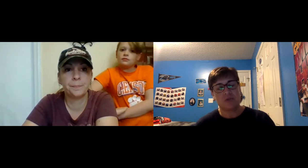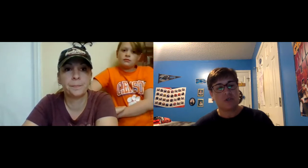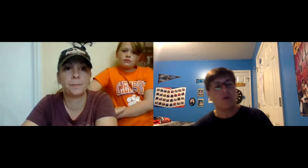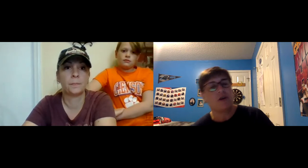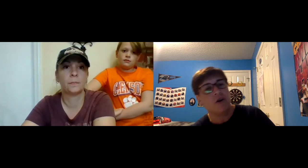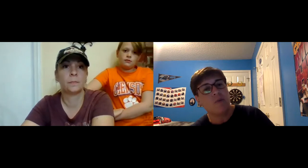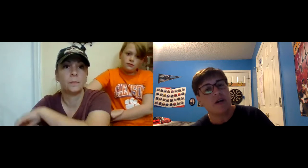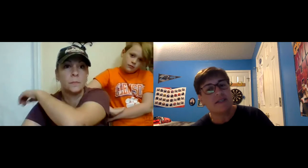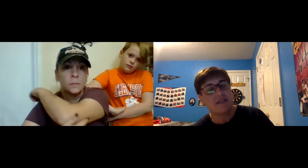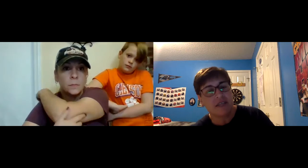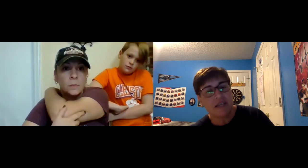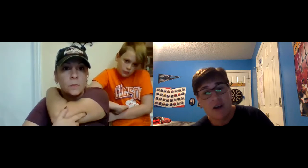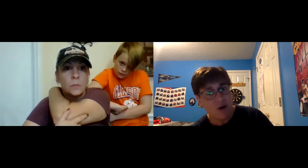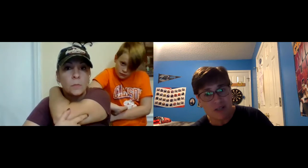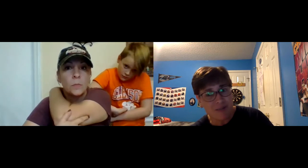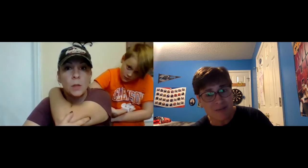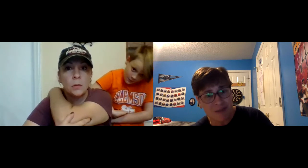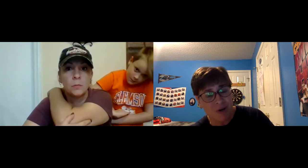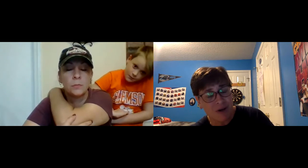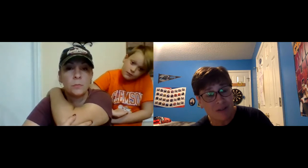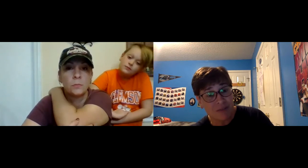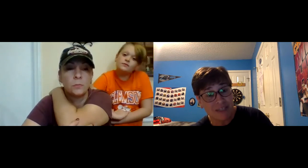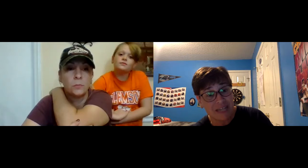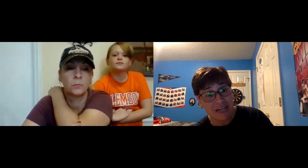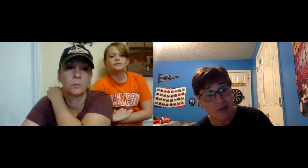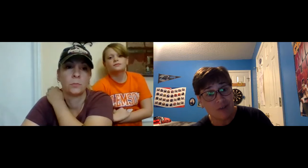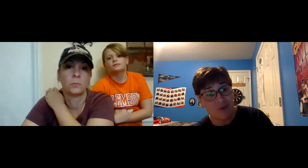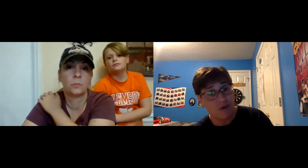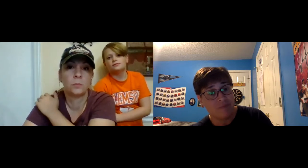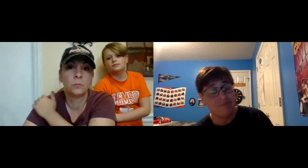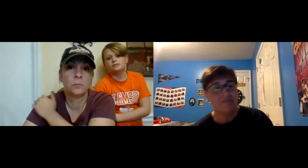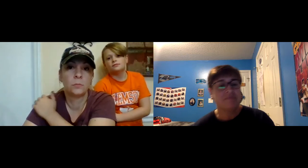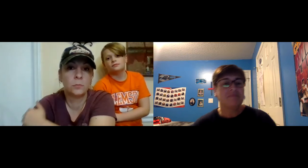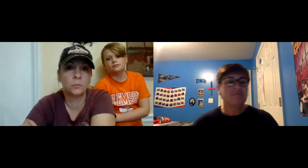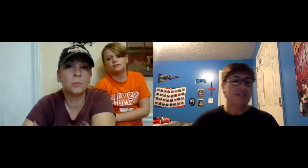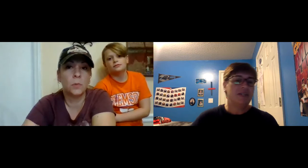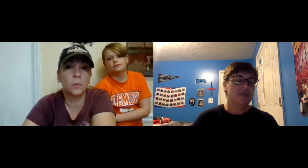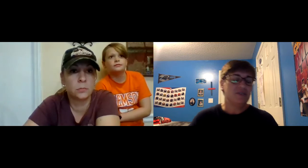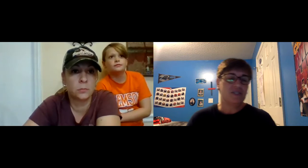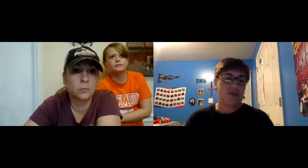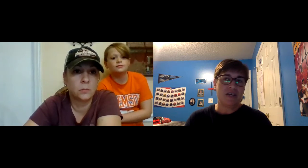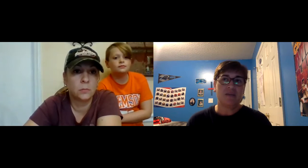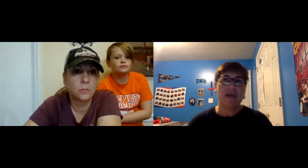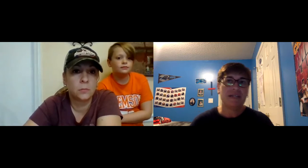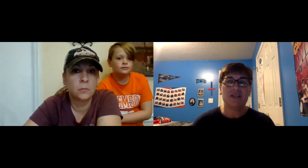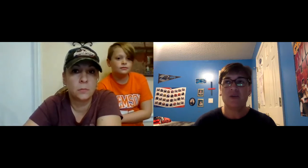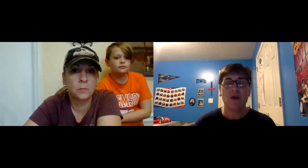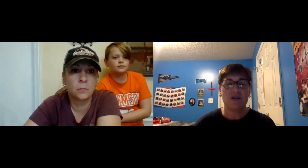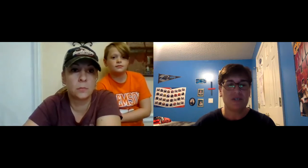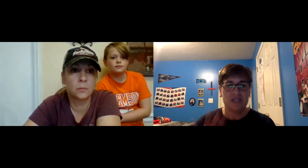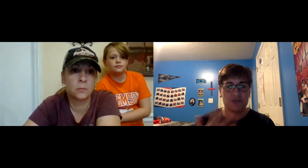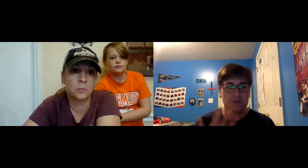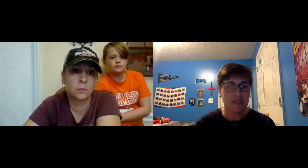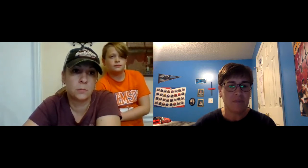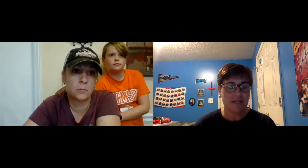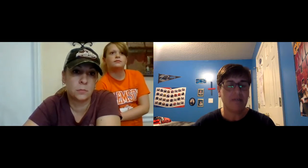the kids were just working on homework and stuff like that. Or sometimes I would go and I was simply taking notes for him, just so he could pay attention and watch